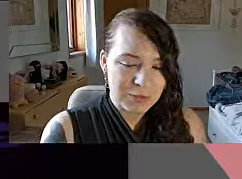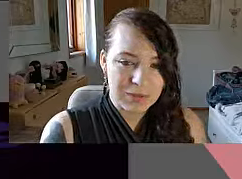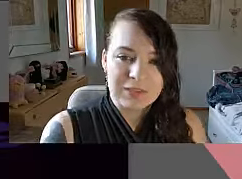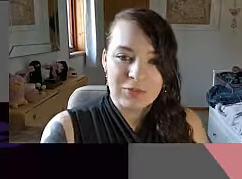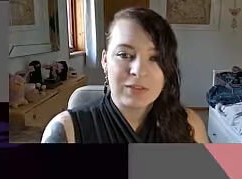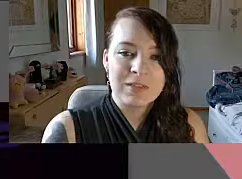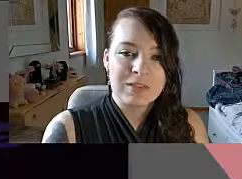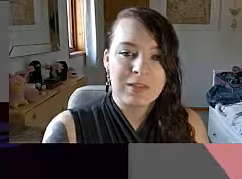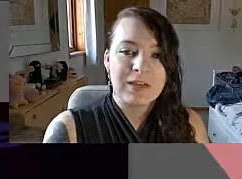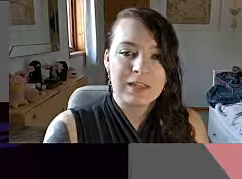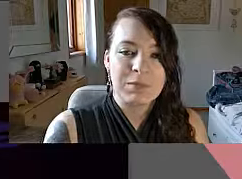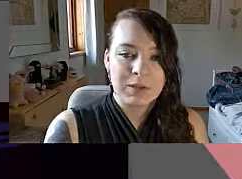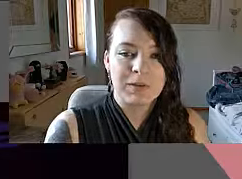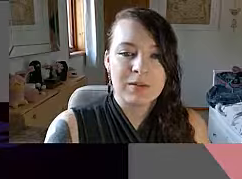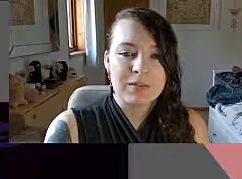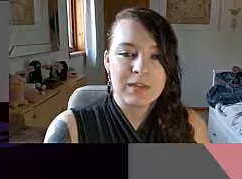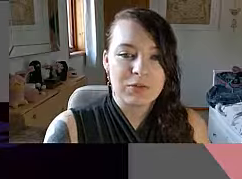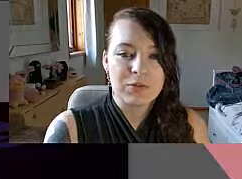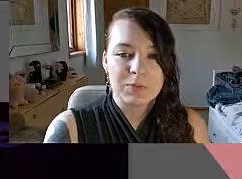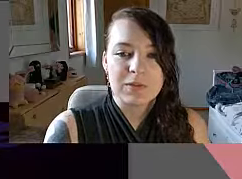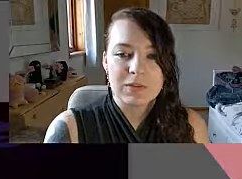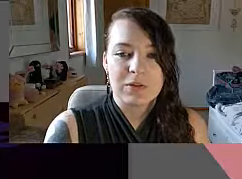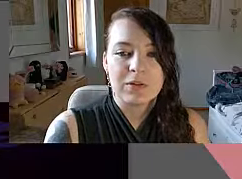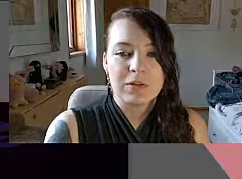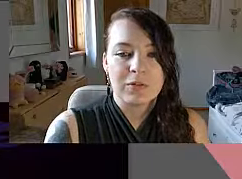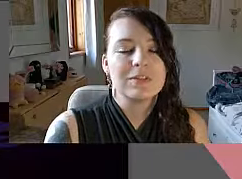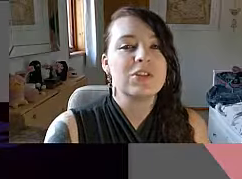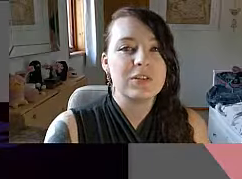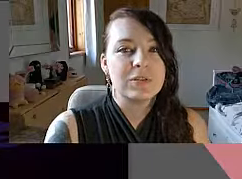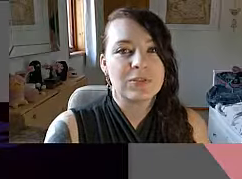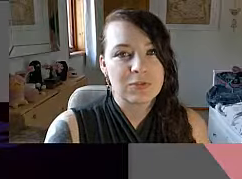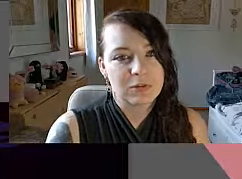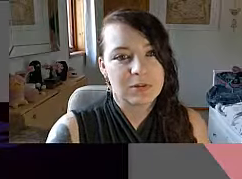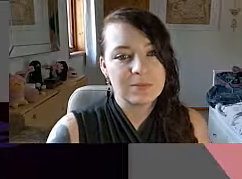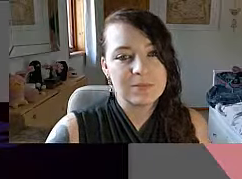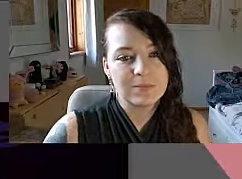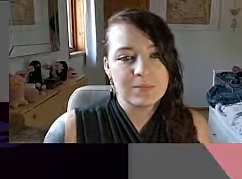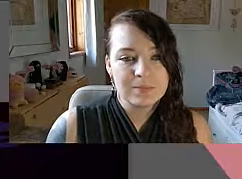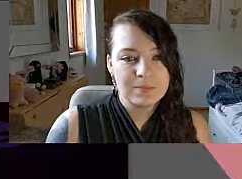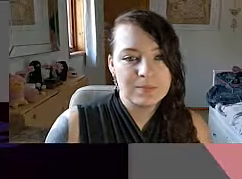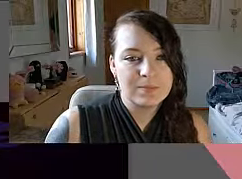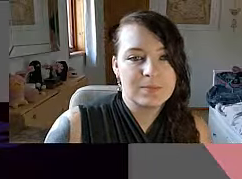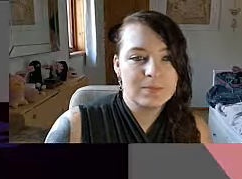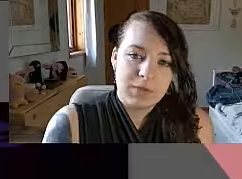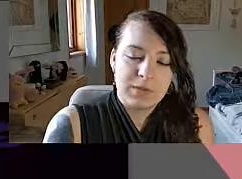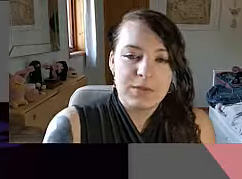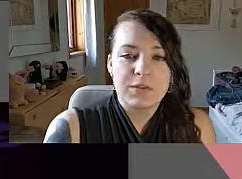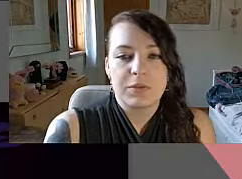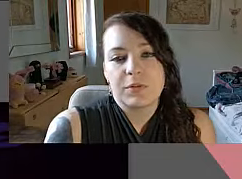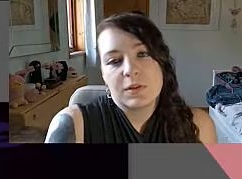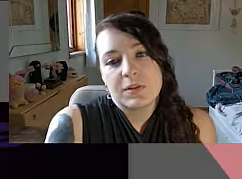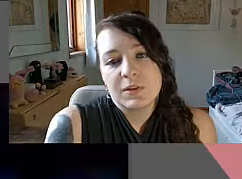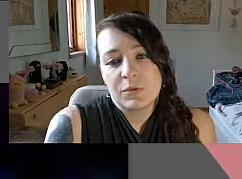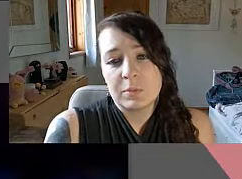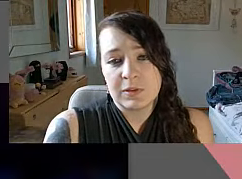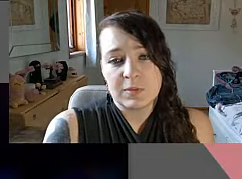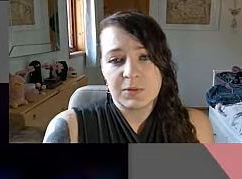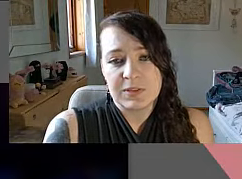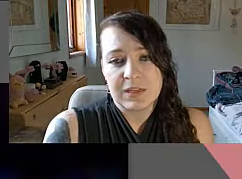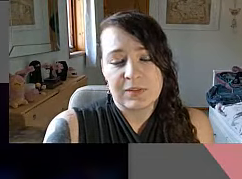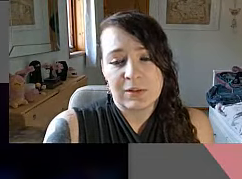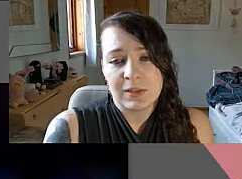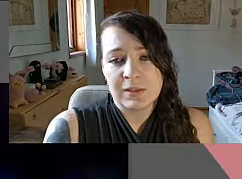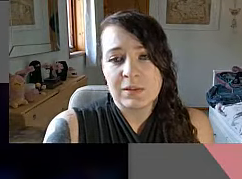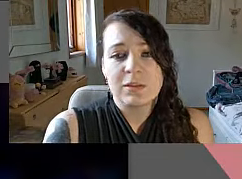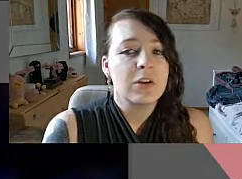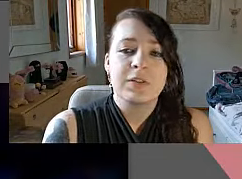in-depth perspective on this, I highly recommend Tess Grossman's talk called Cheat Codes for All. So through using all the principles